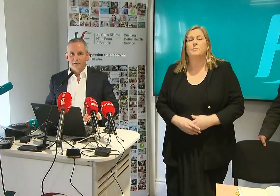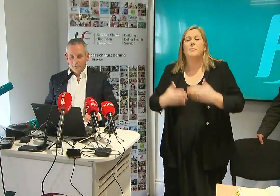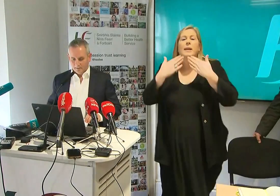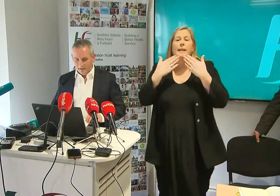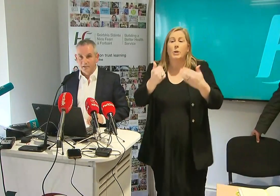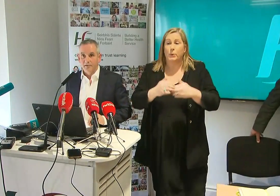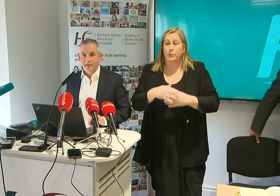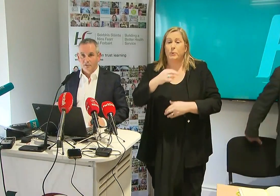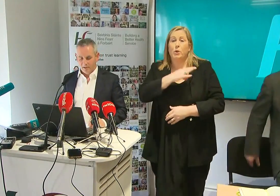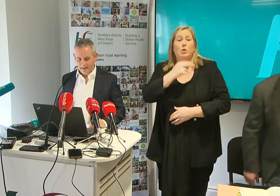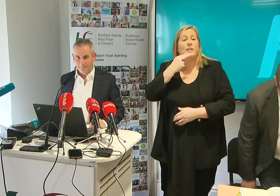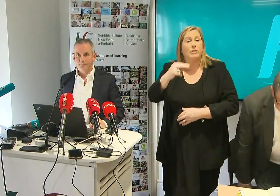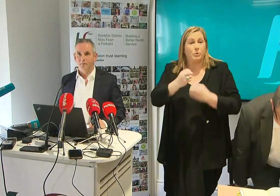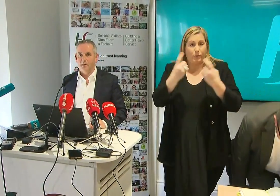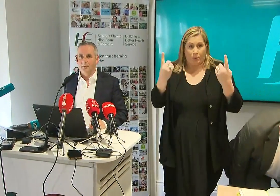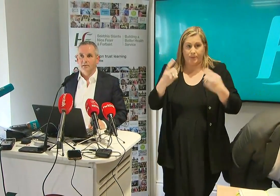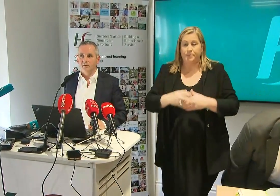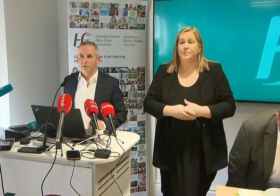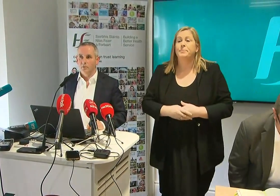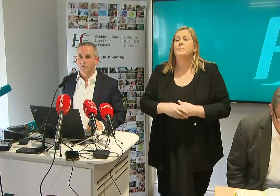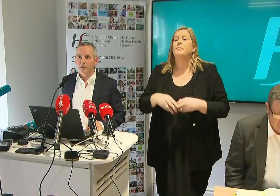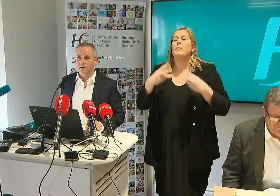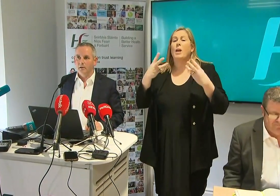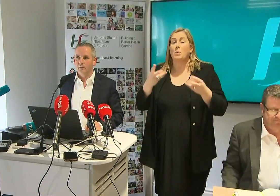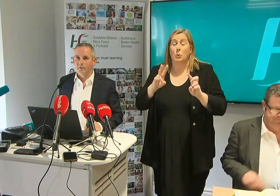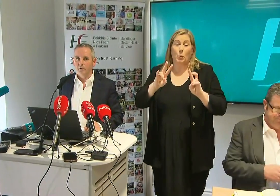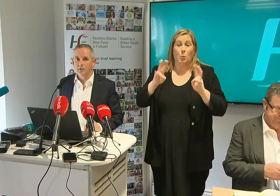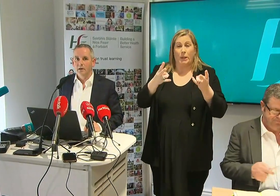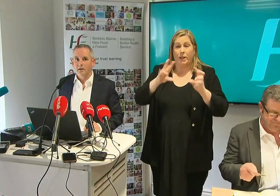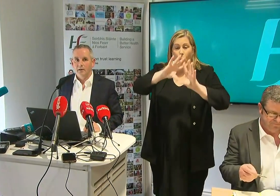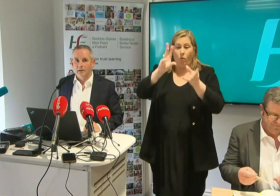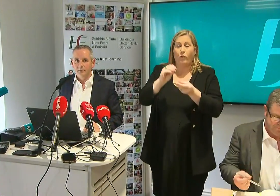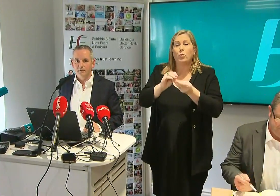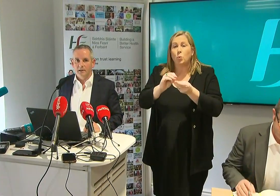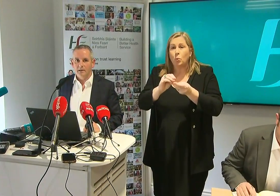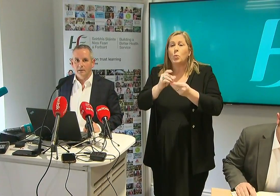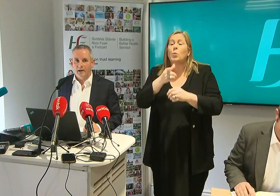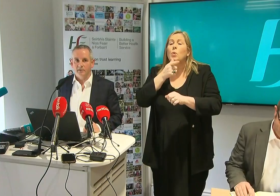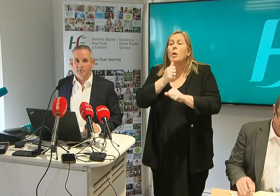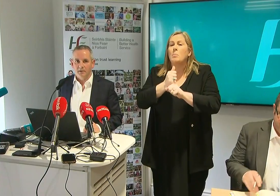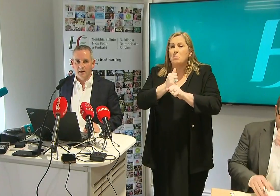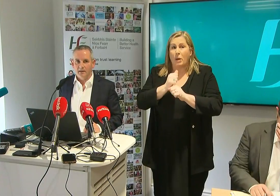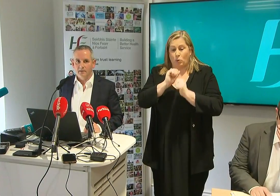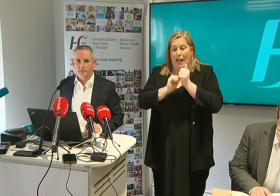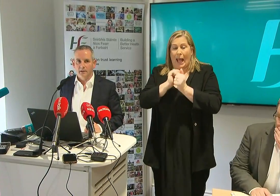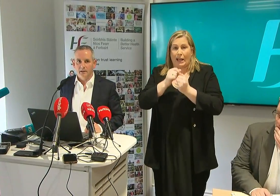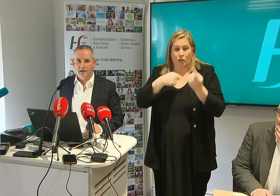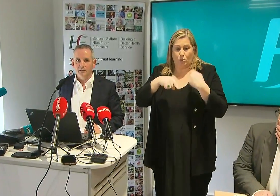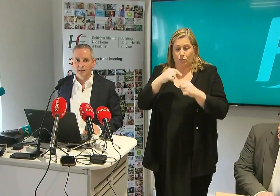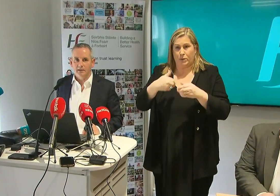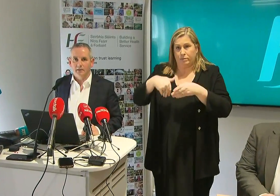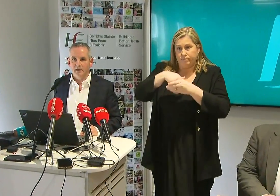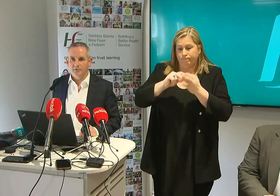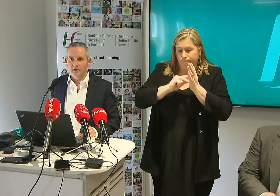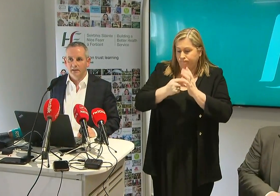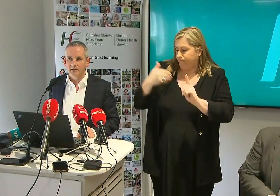Thank you. Good afternoon, everybody. I want to give you a quick overview of the actions we've been taking within the